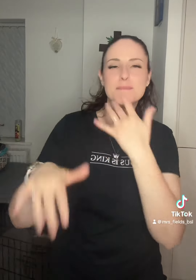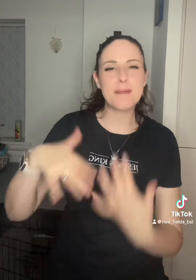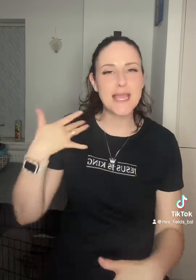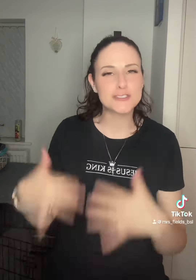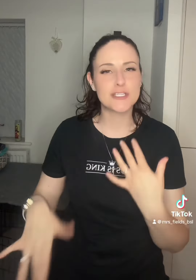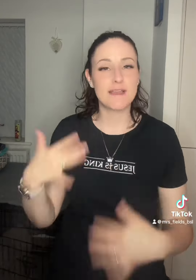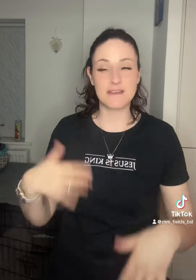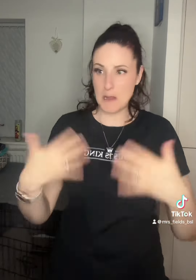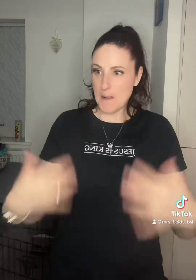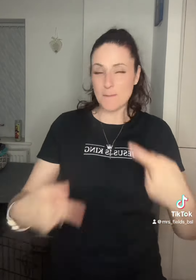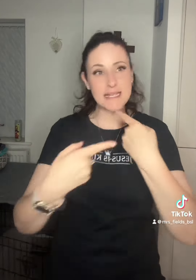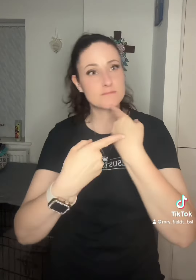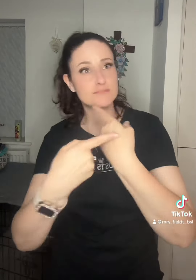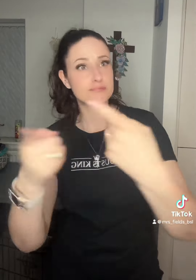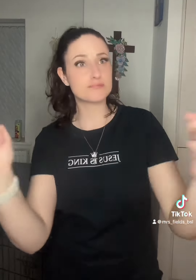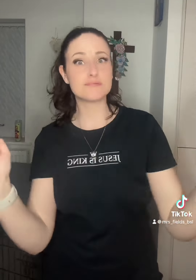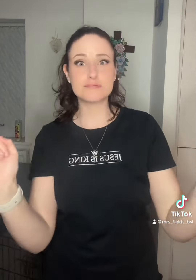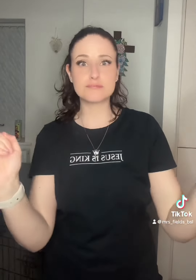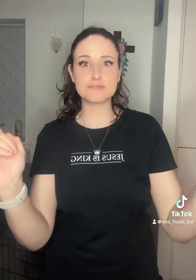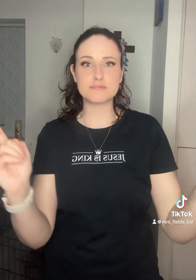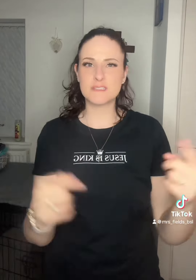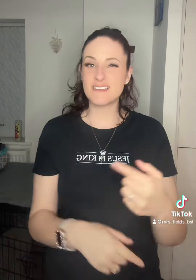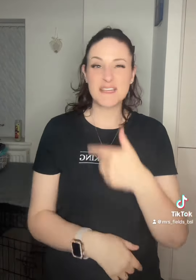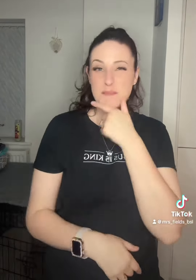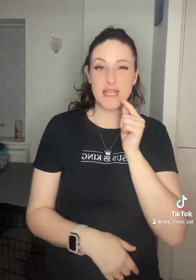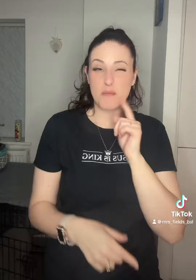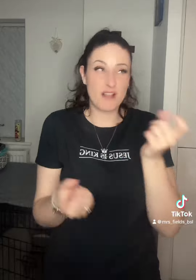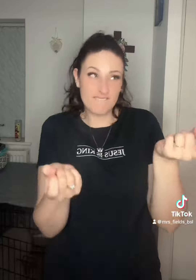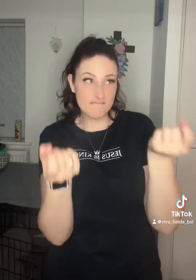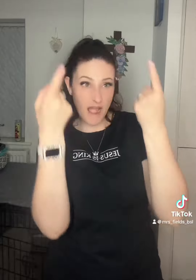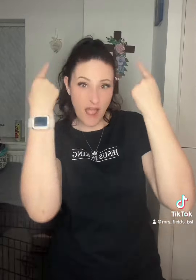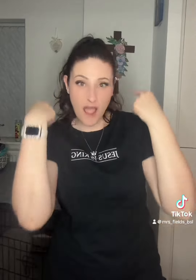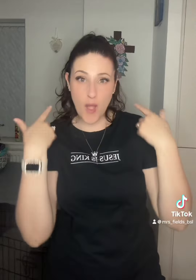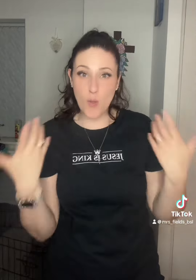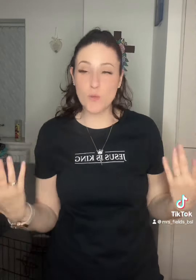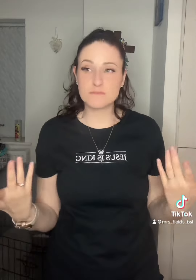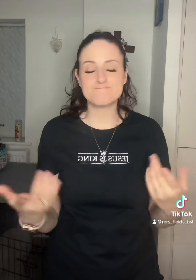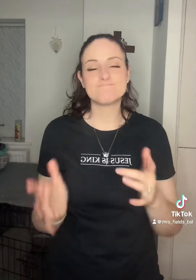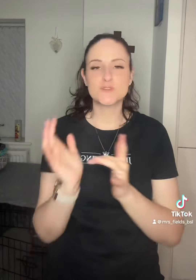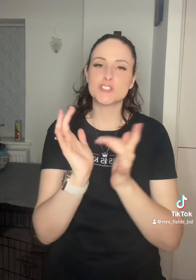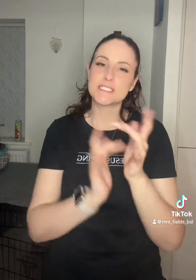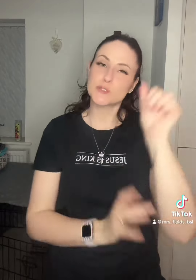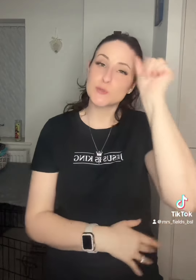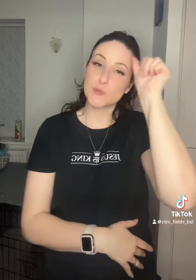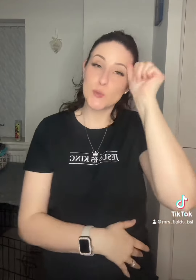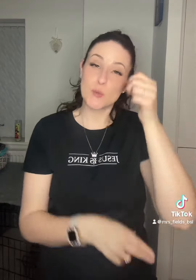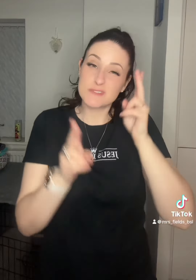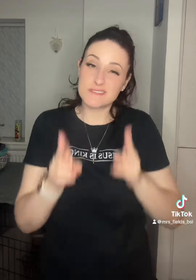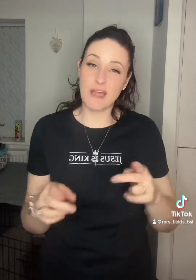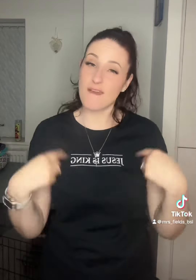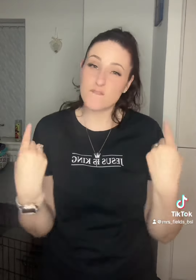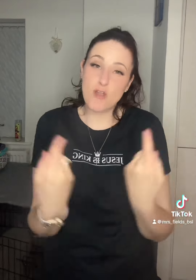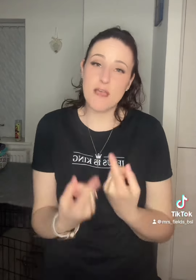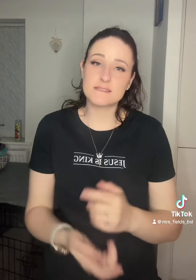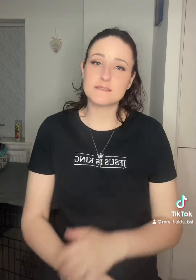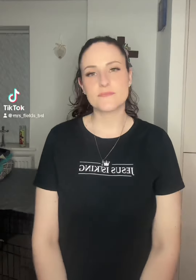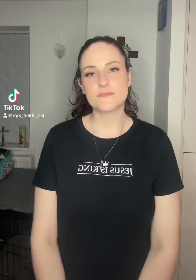about this many times. People might not have understood what he was trying to say, but he knew he was coming to die for all of us. The